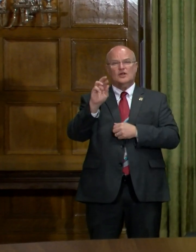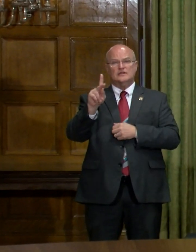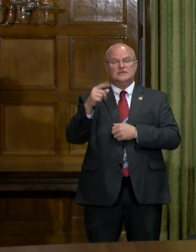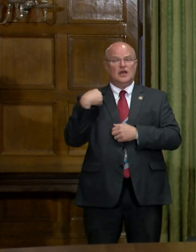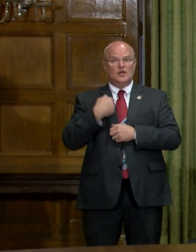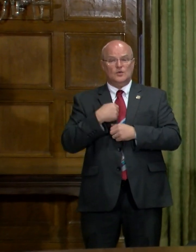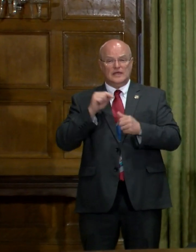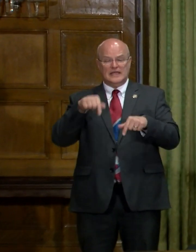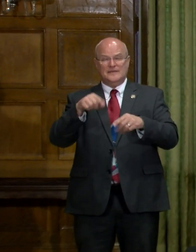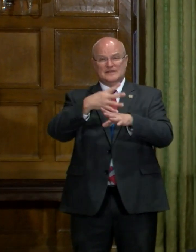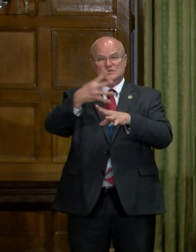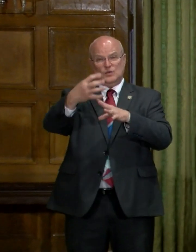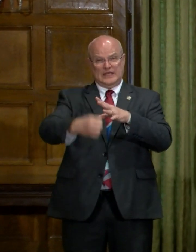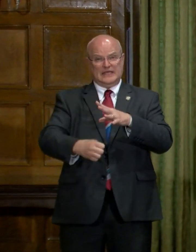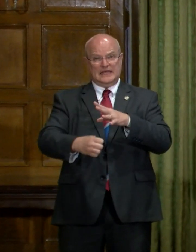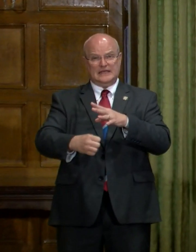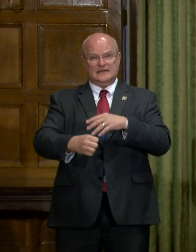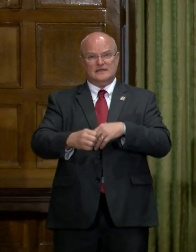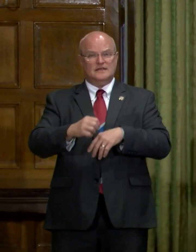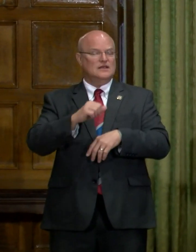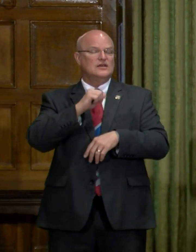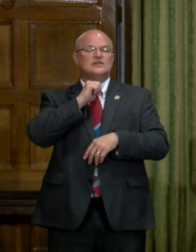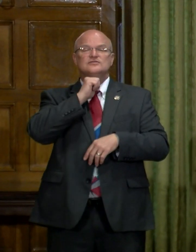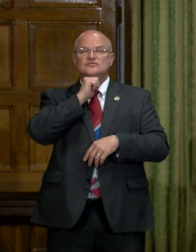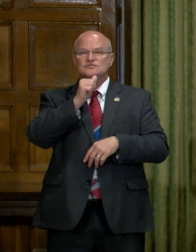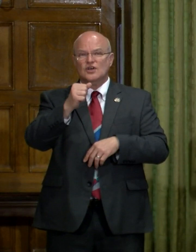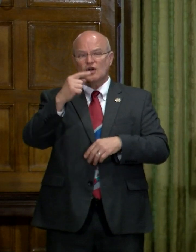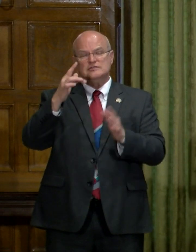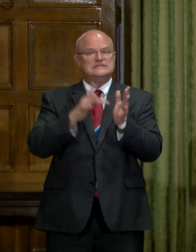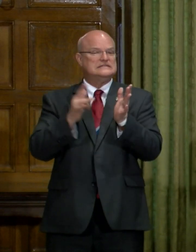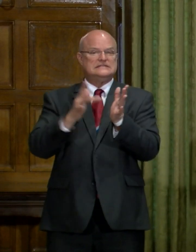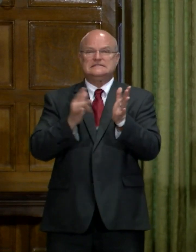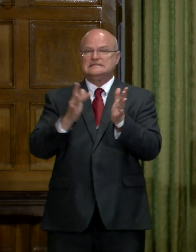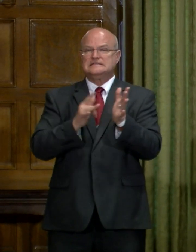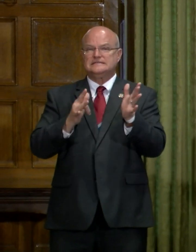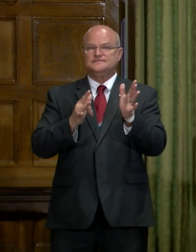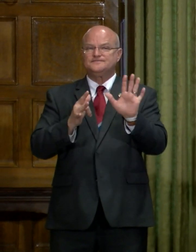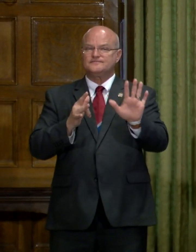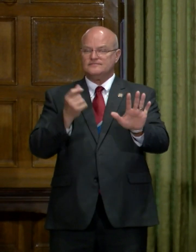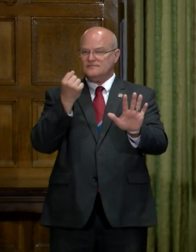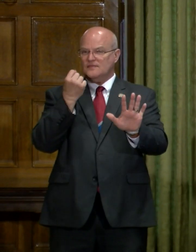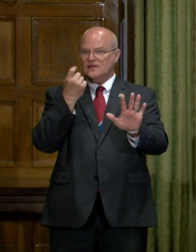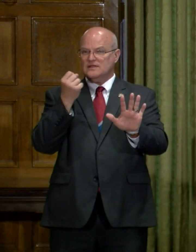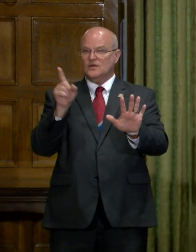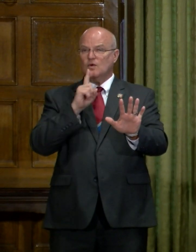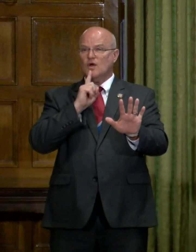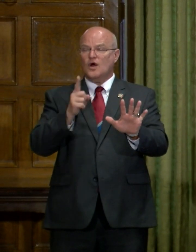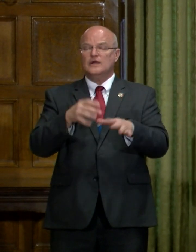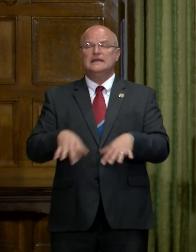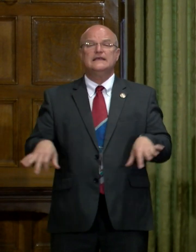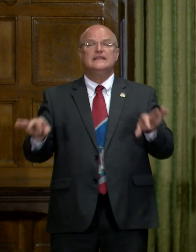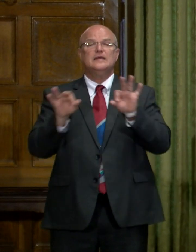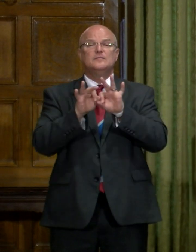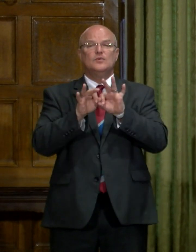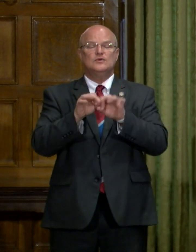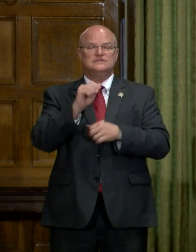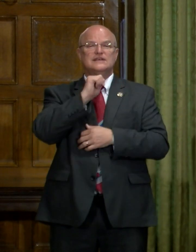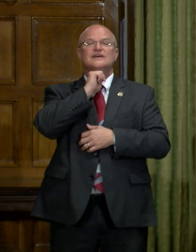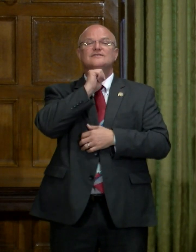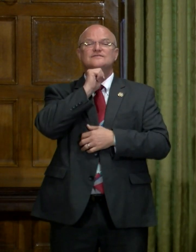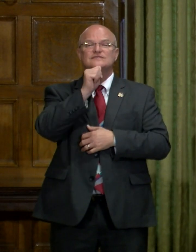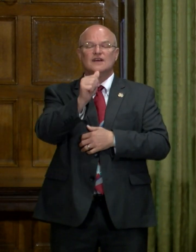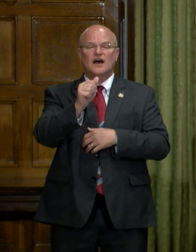approach this weekend, don't take anything for granted. Understand where we are and the importance of